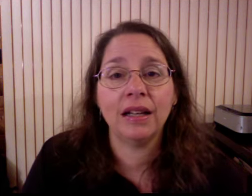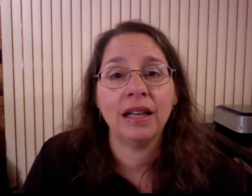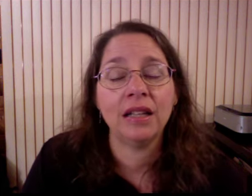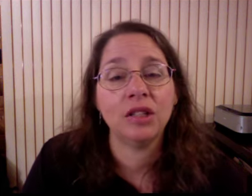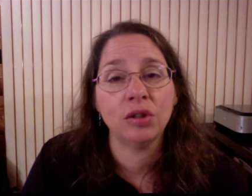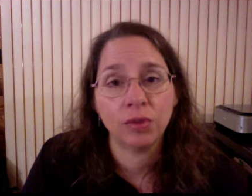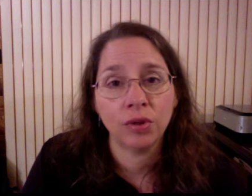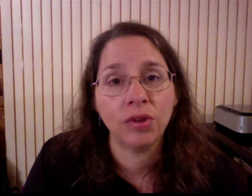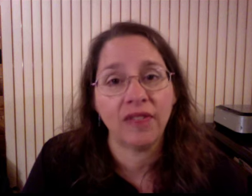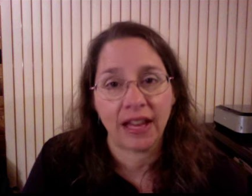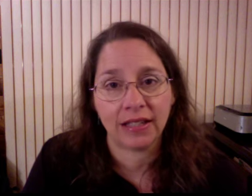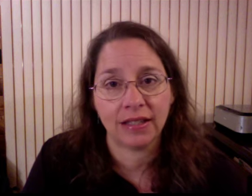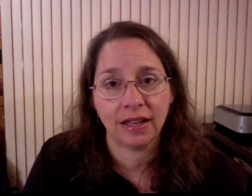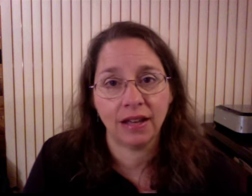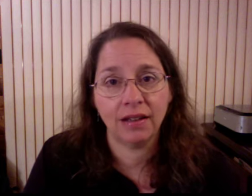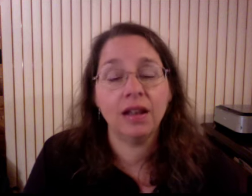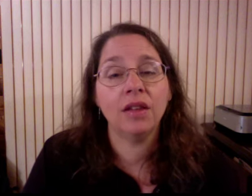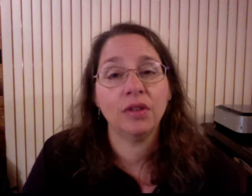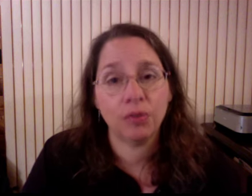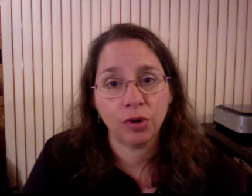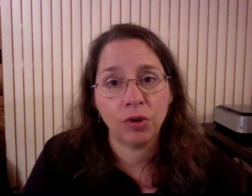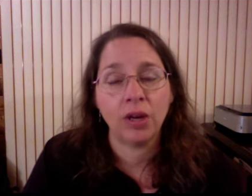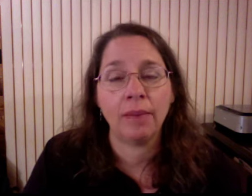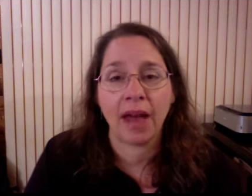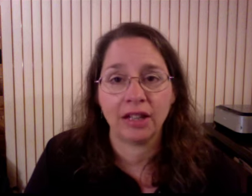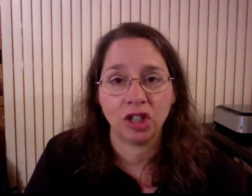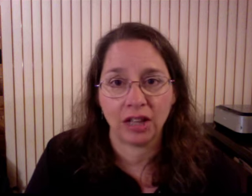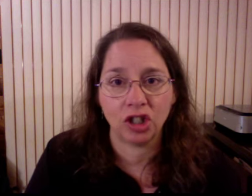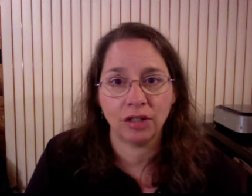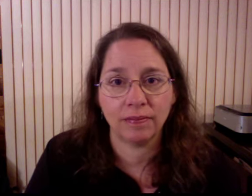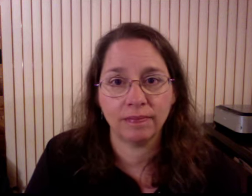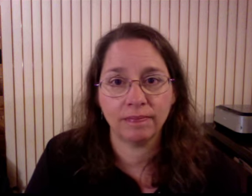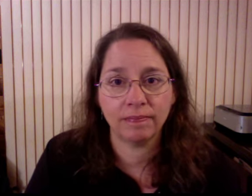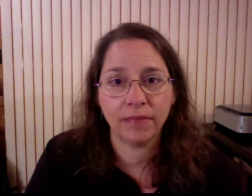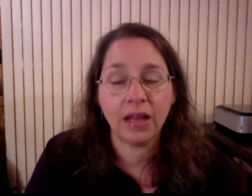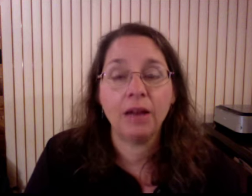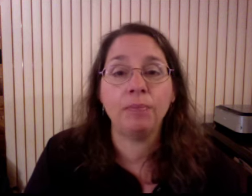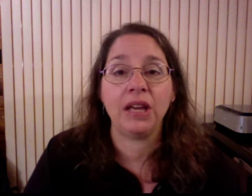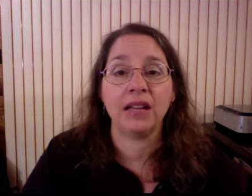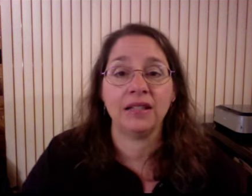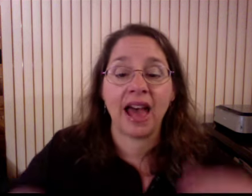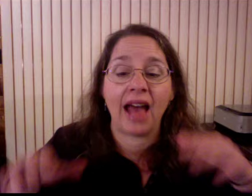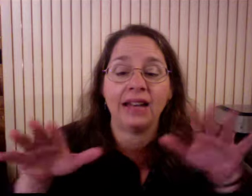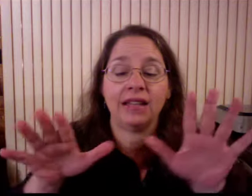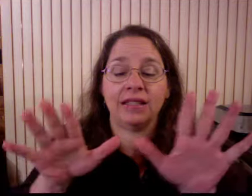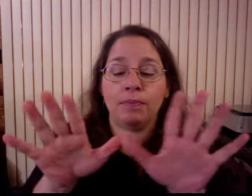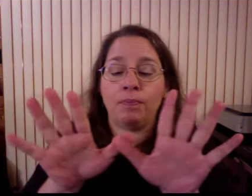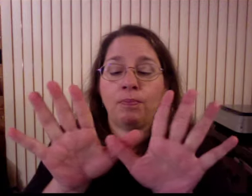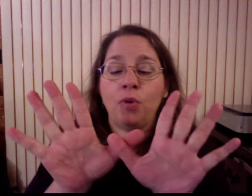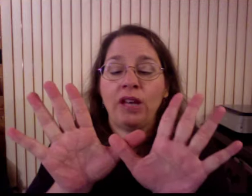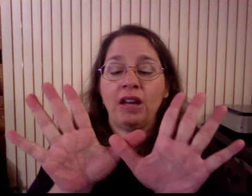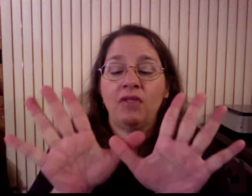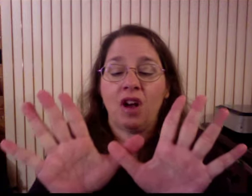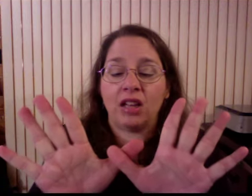It is through the fantasy, through imagination, because that is the point of